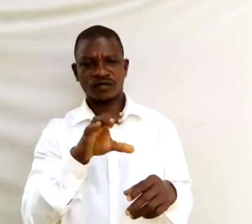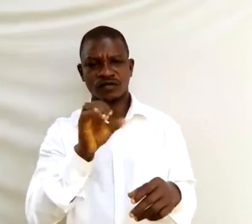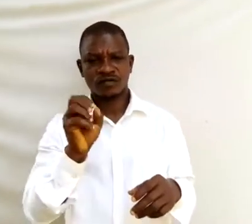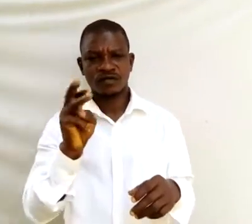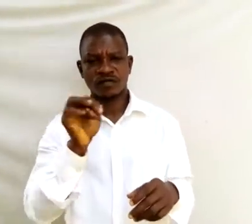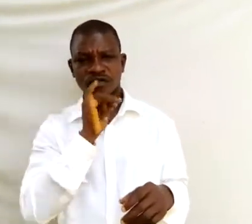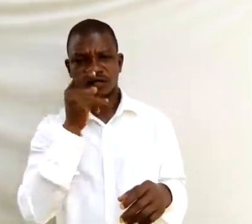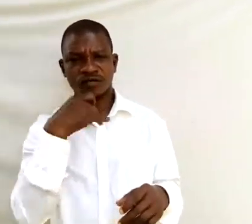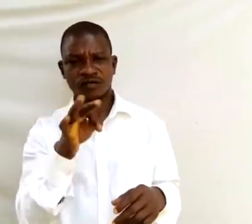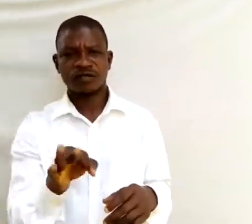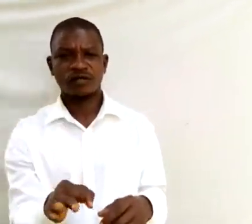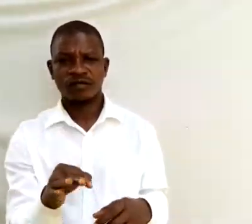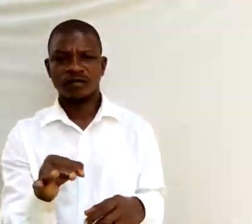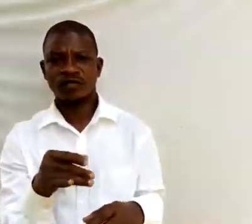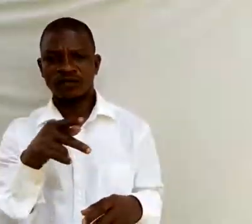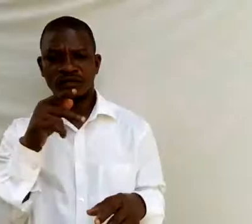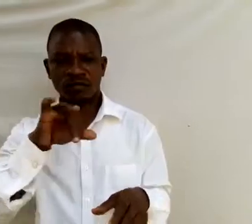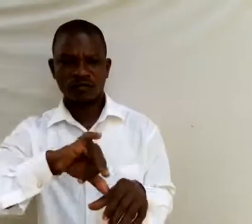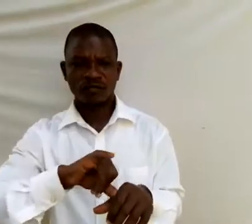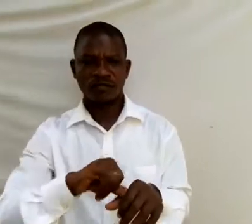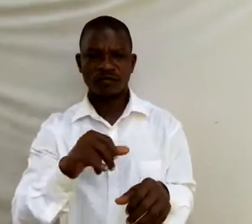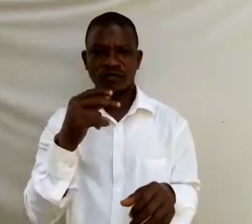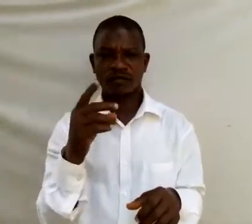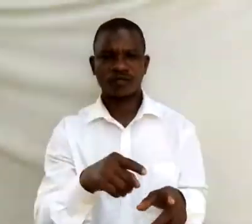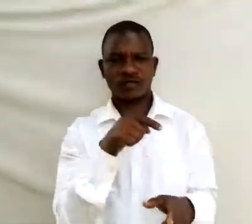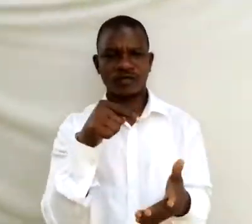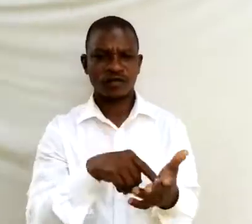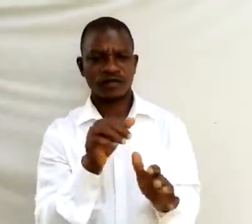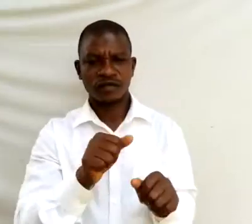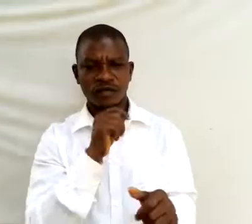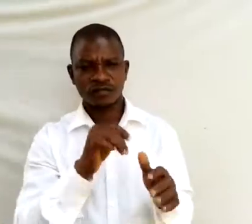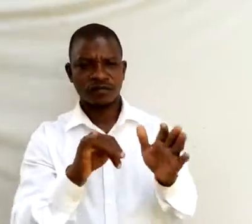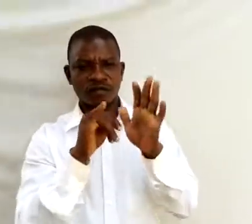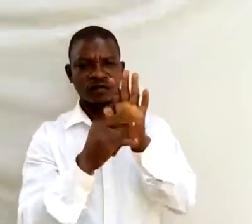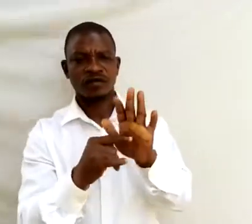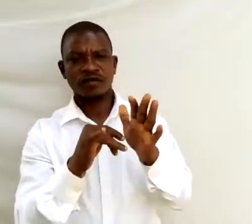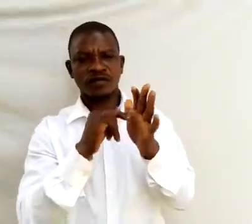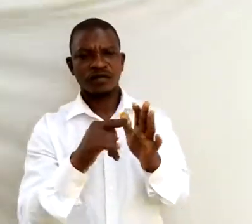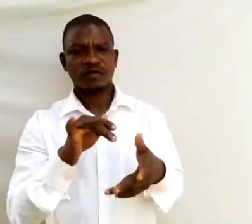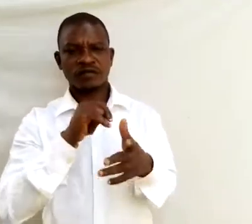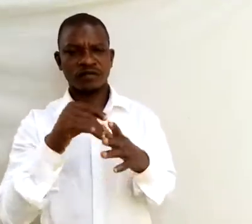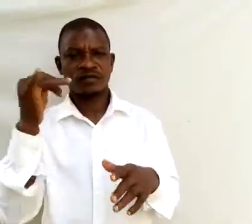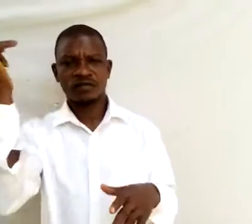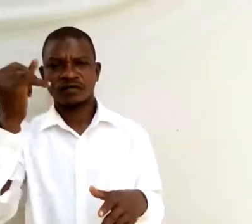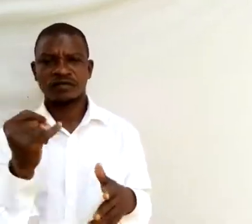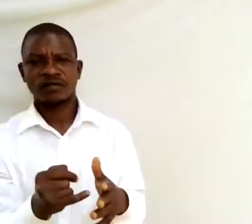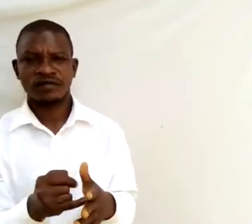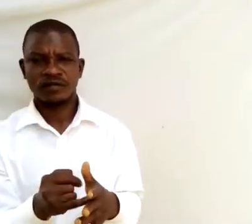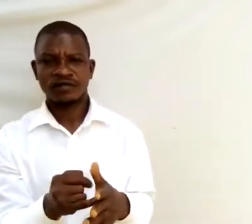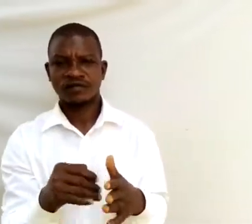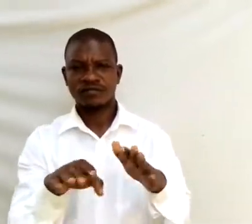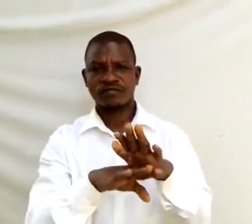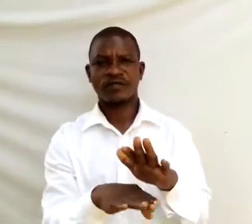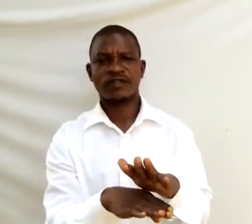consumption of petrol. This can be illustrated in a diagram below.